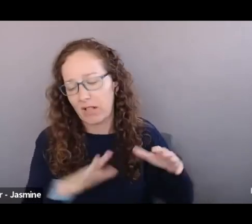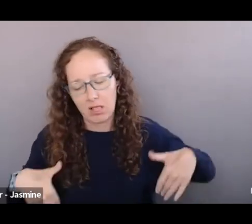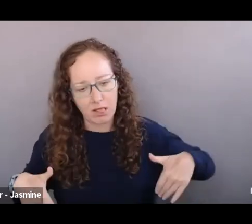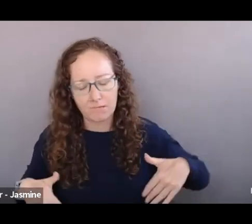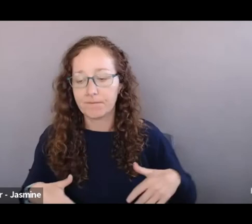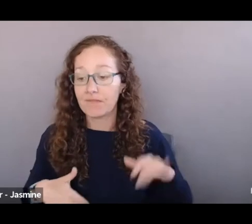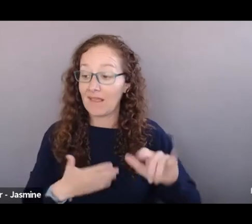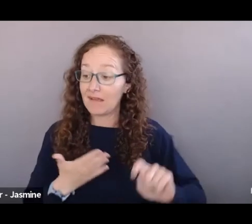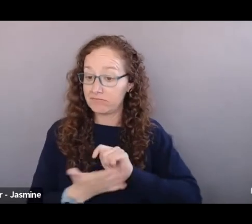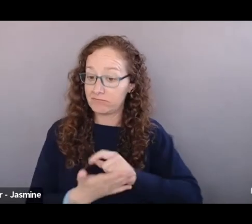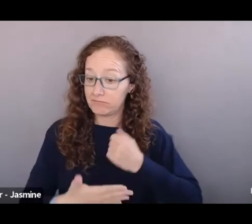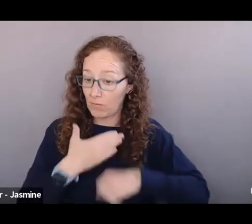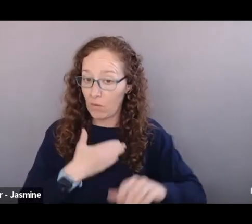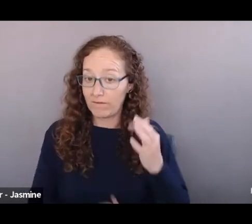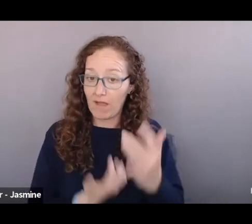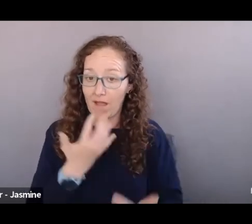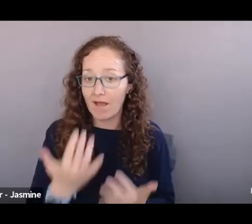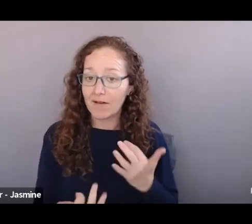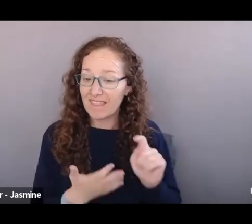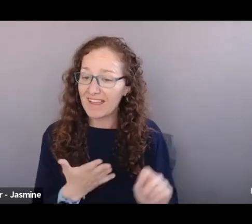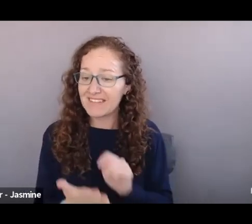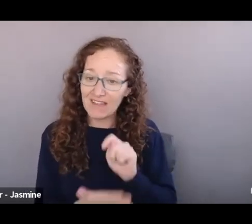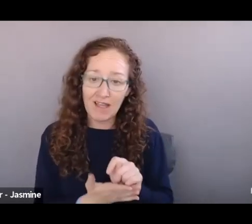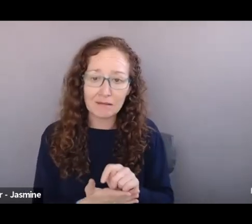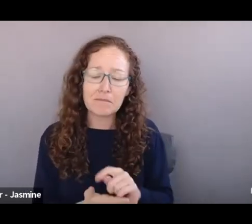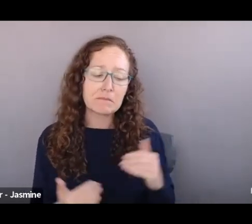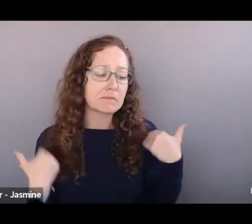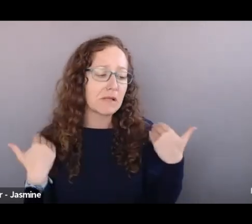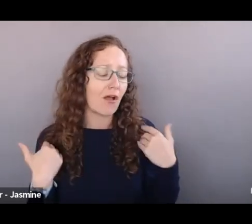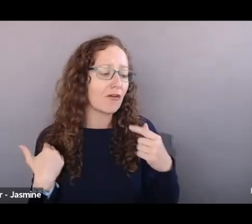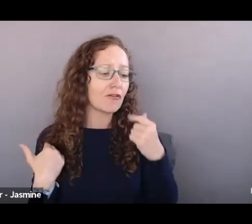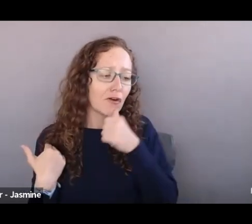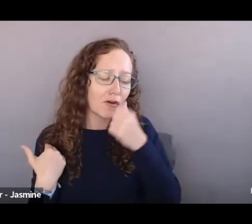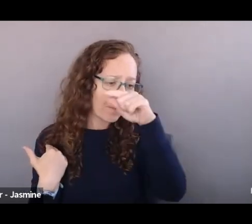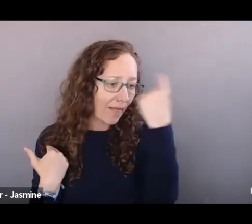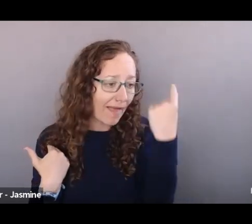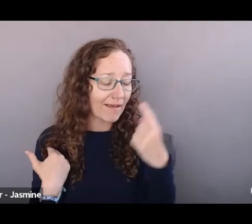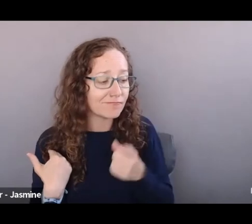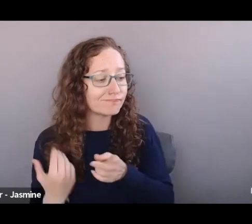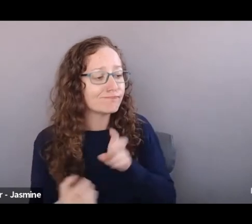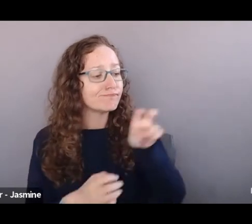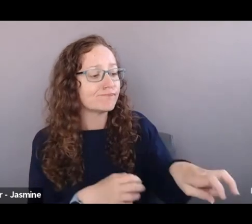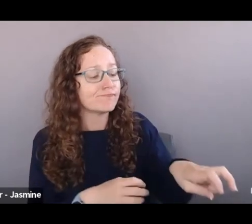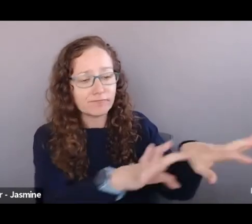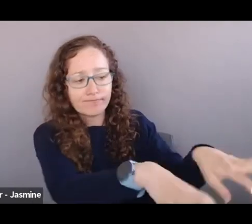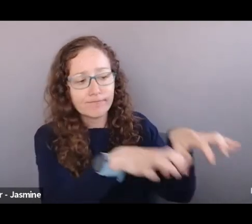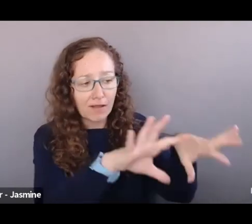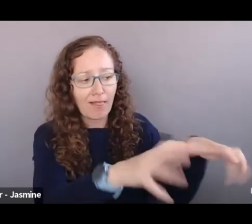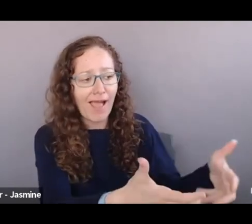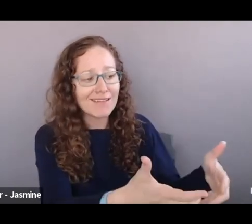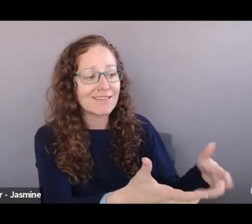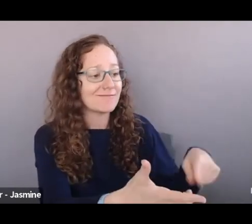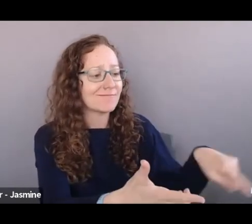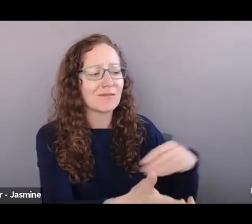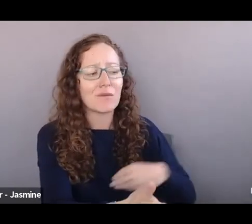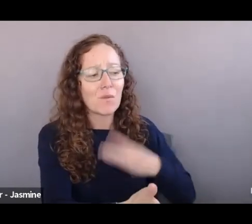Black girl sitting in a talented and gifted class of all white children and white teachers. Surely I wasn't the